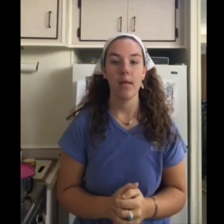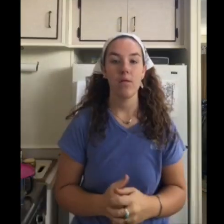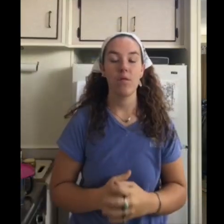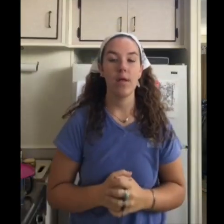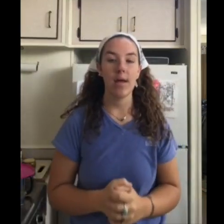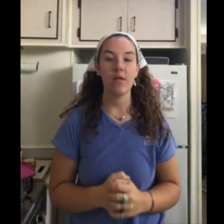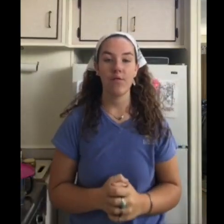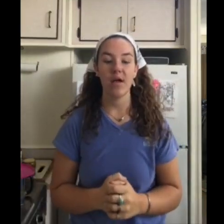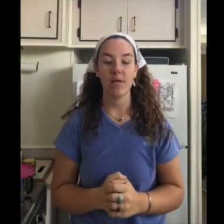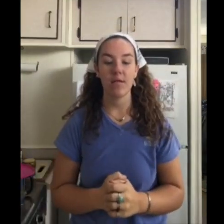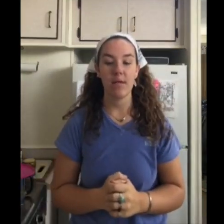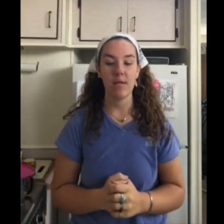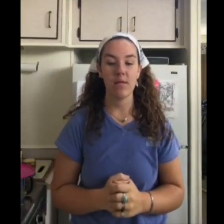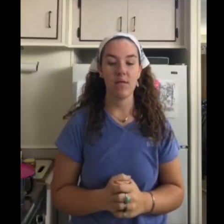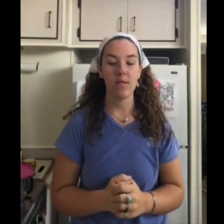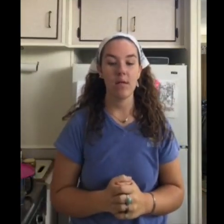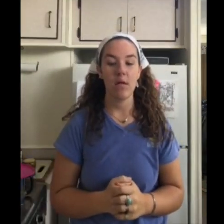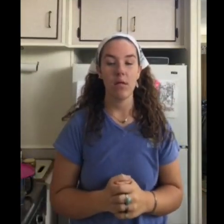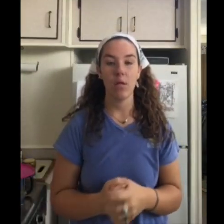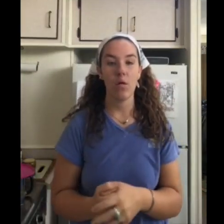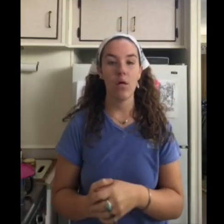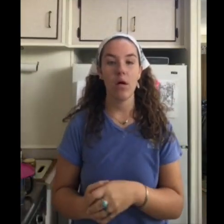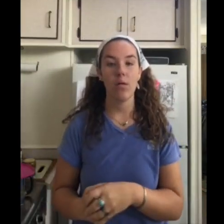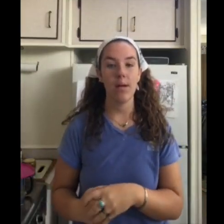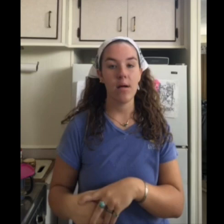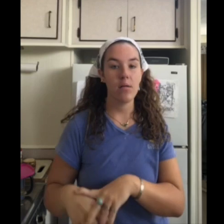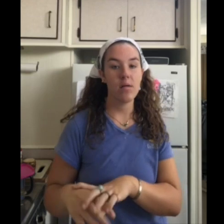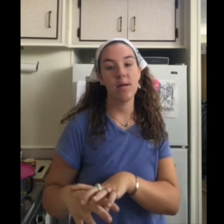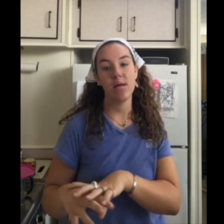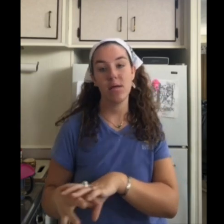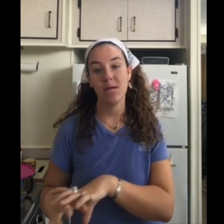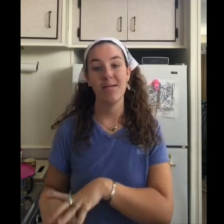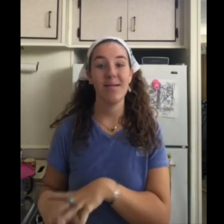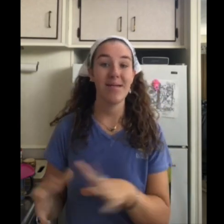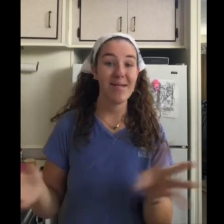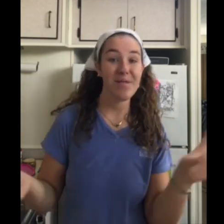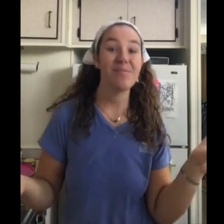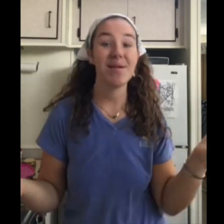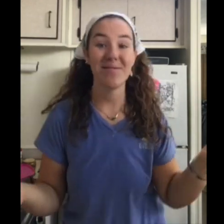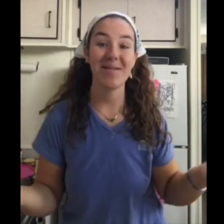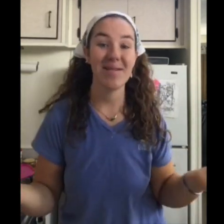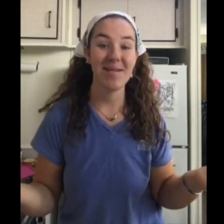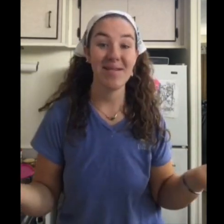So the next phrase is, Lord, we don't need another mountain.